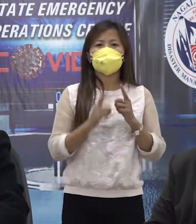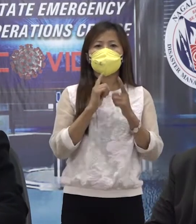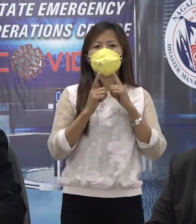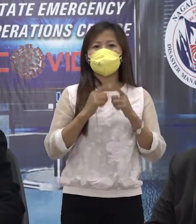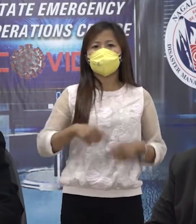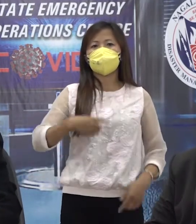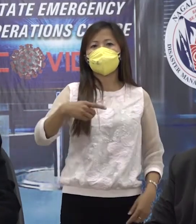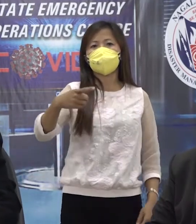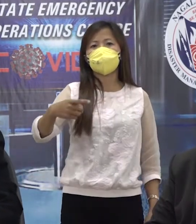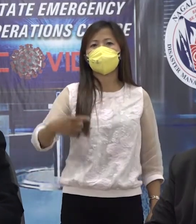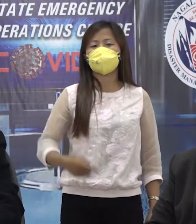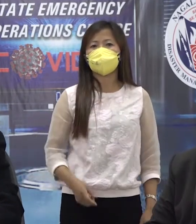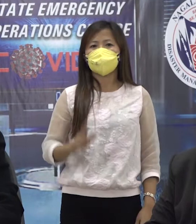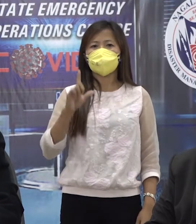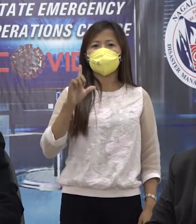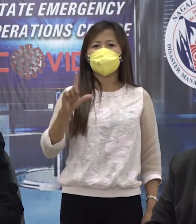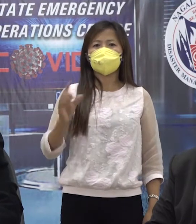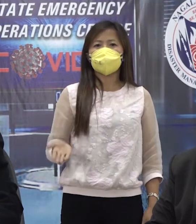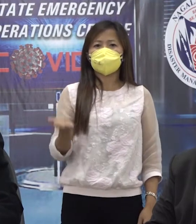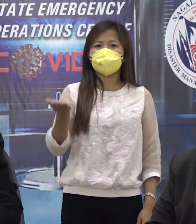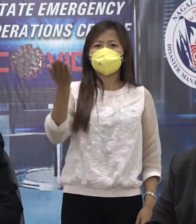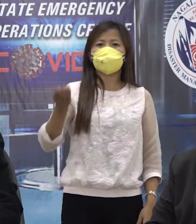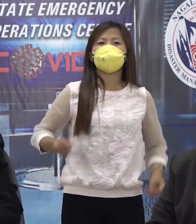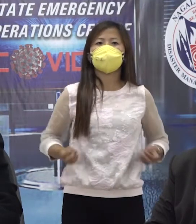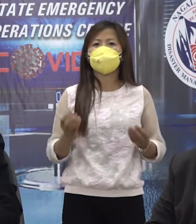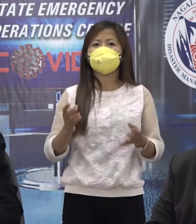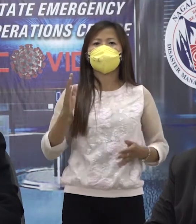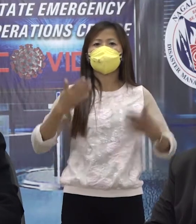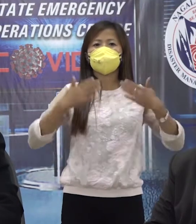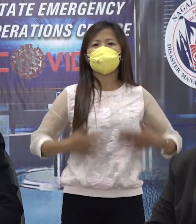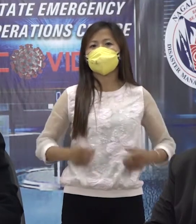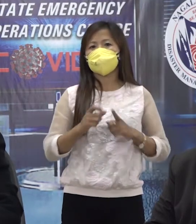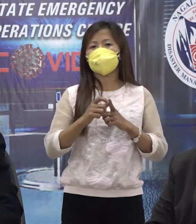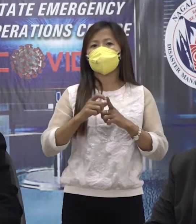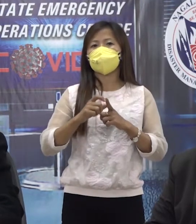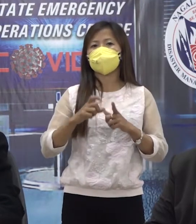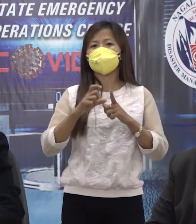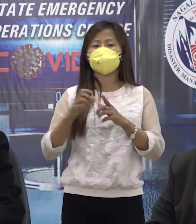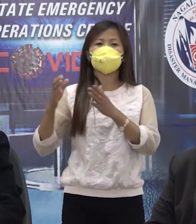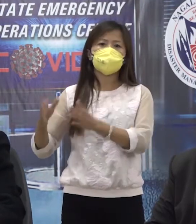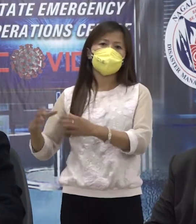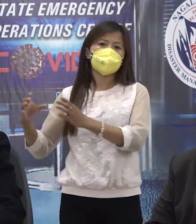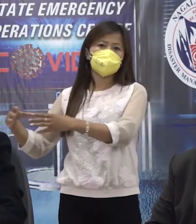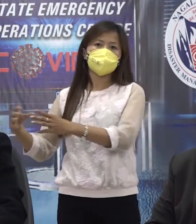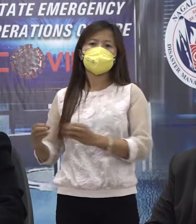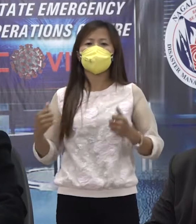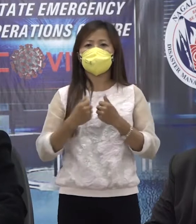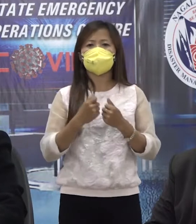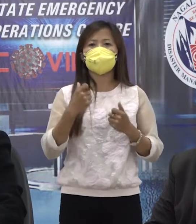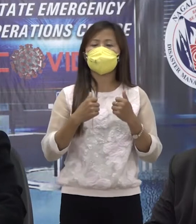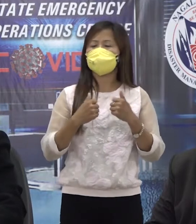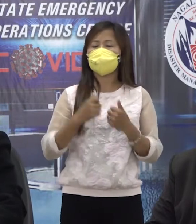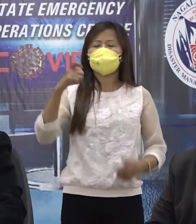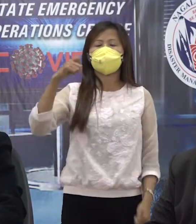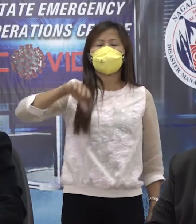Speaking further on the level of preparedness of the health department for combating COVID-19, I